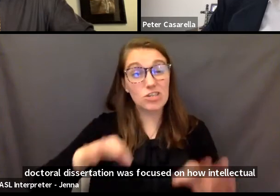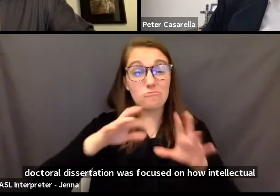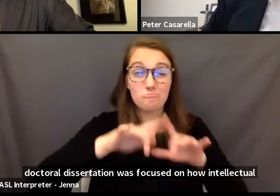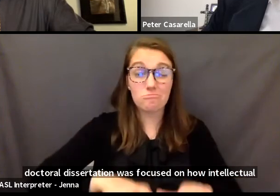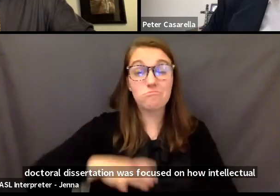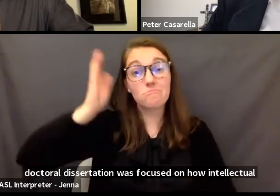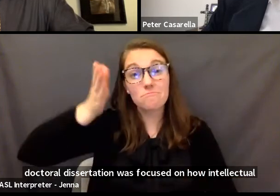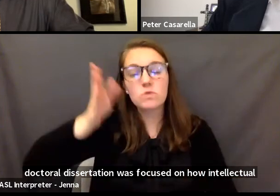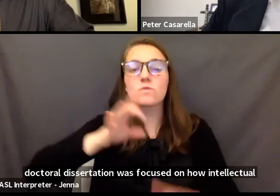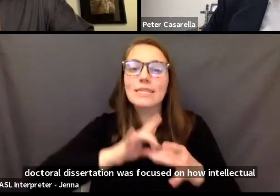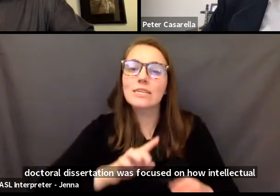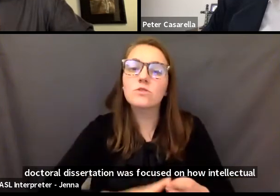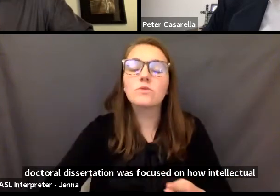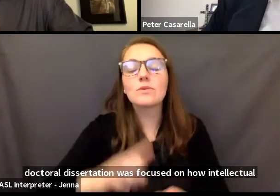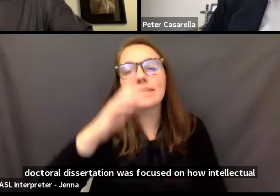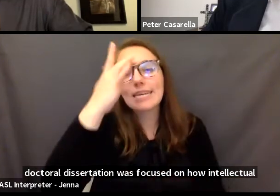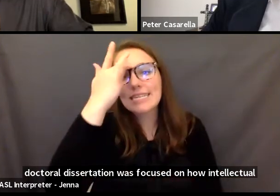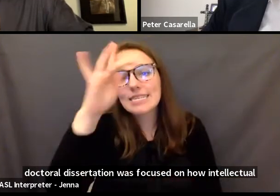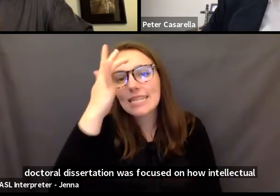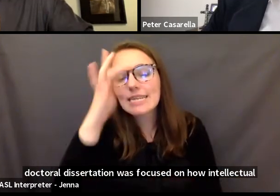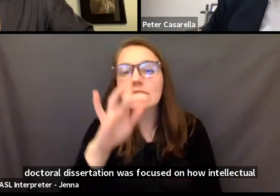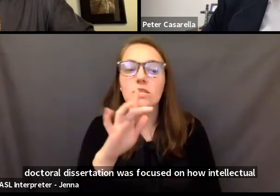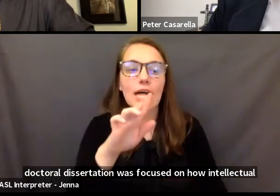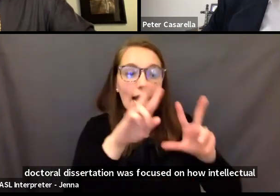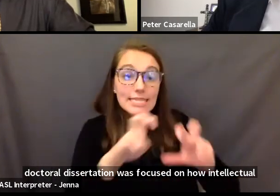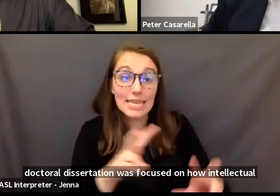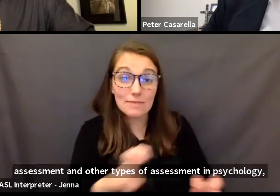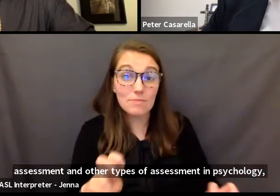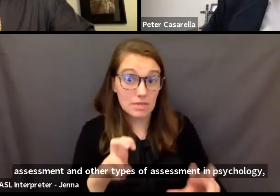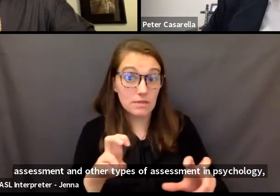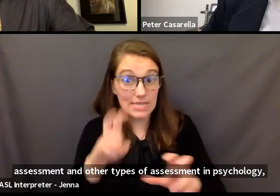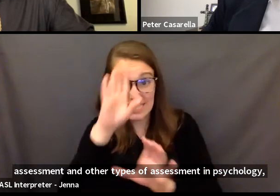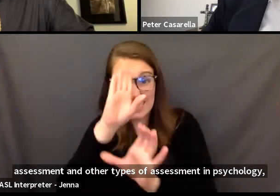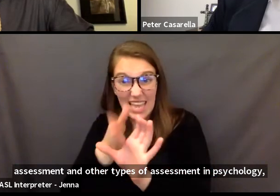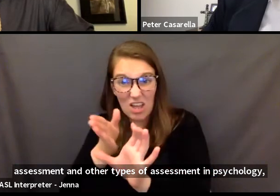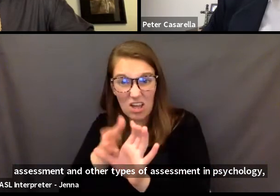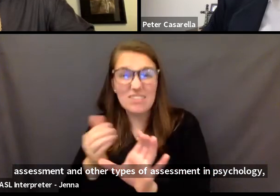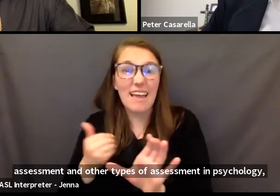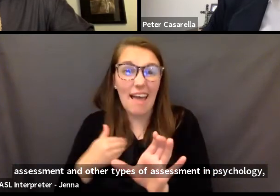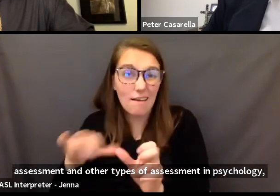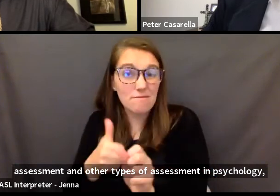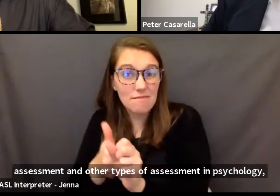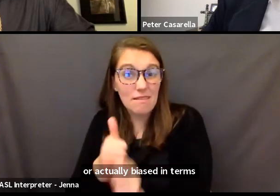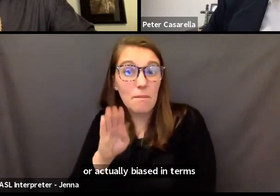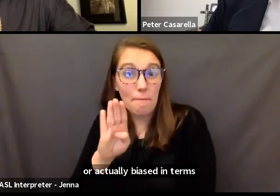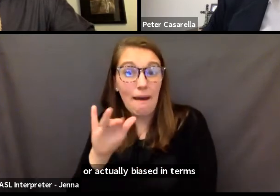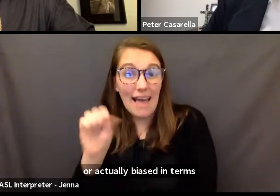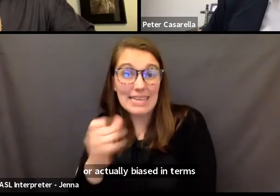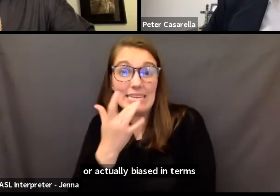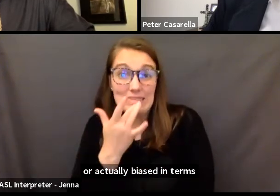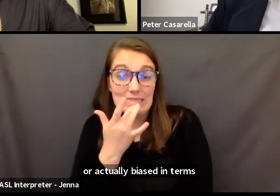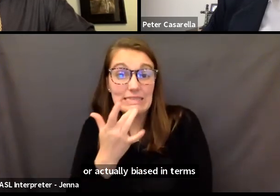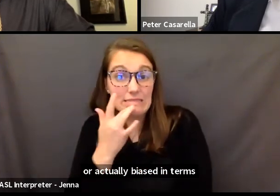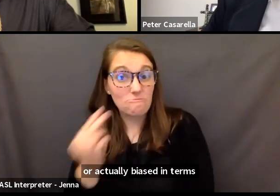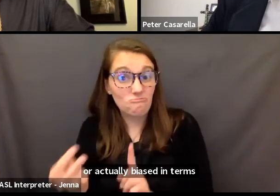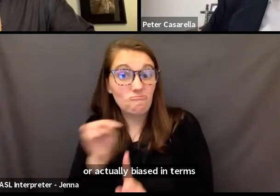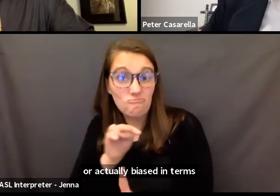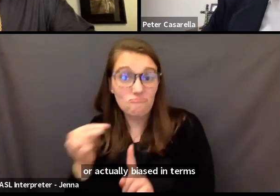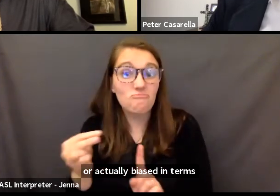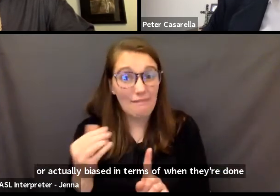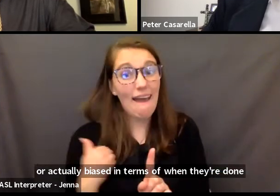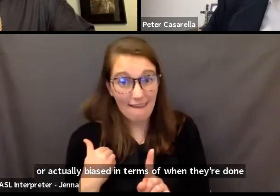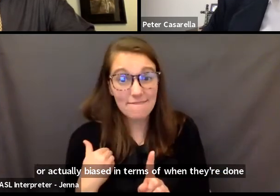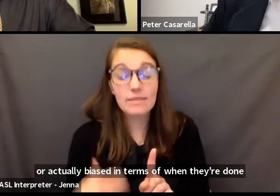assessment and other types of assessment in psychology are actually biased in terms of when they're